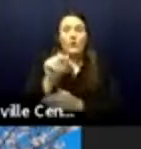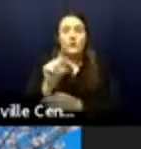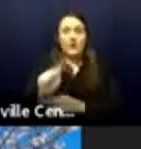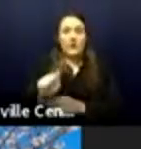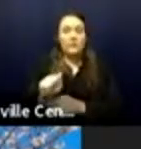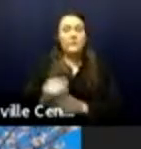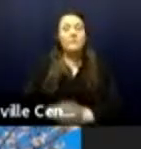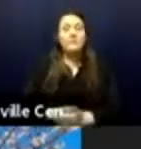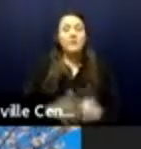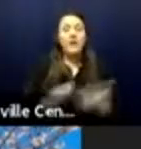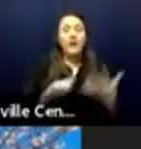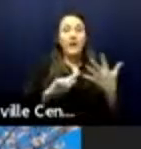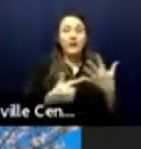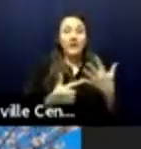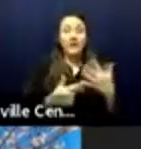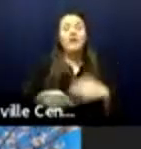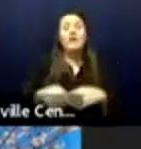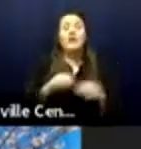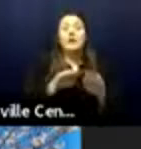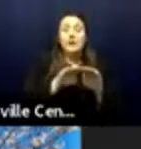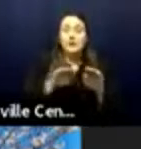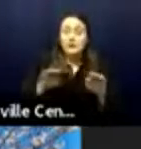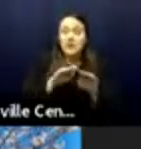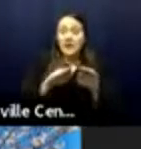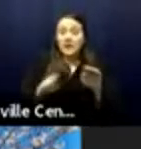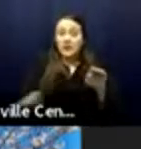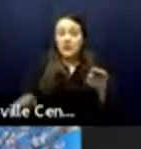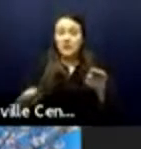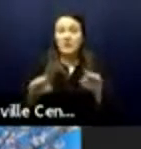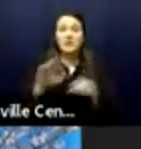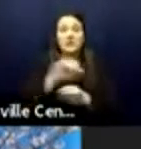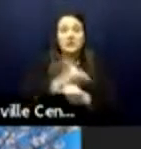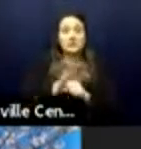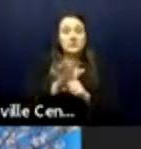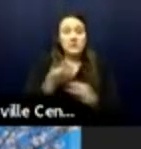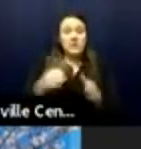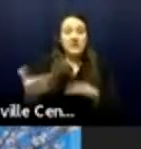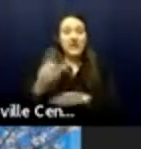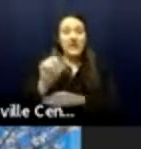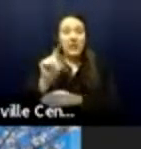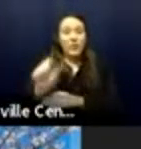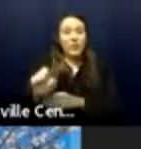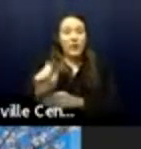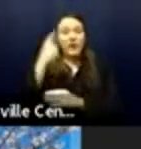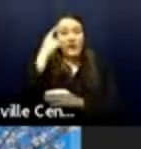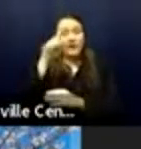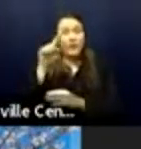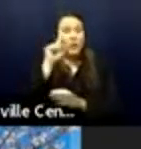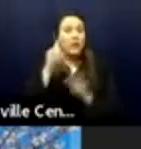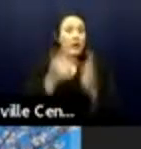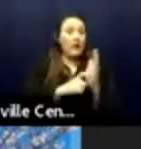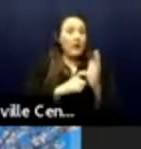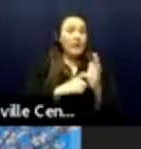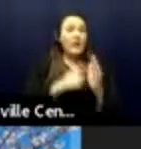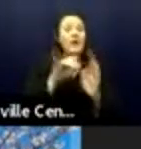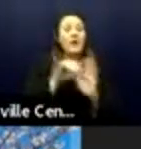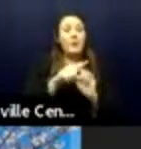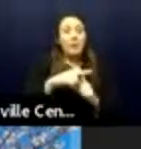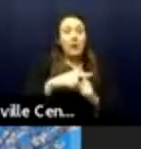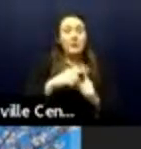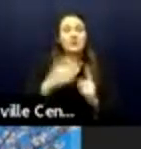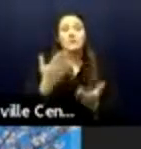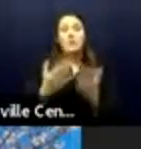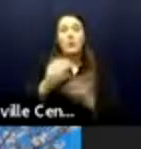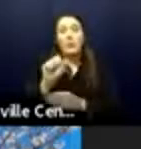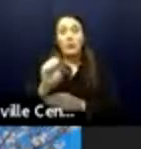benchmark, sustained or decreased COVID-19 related death rate for identified positive and probable cases. For